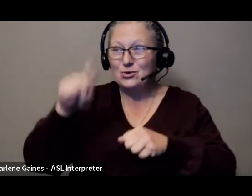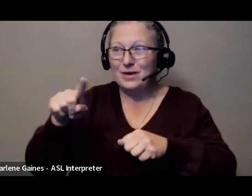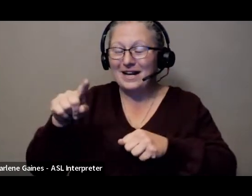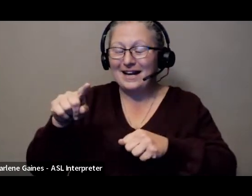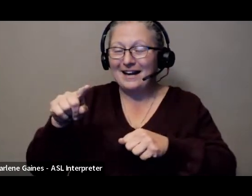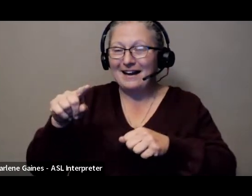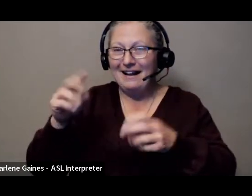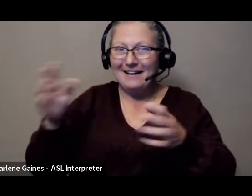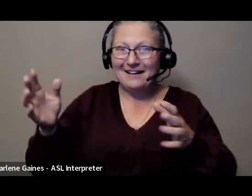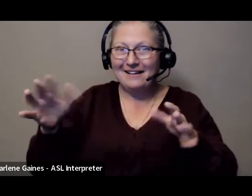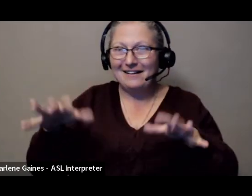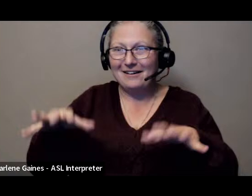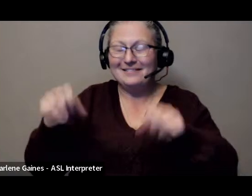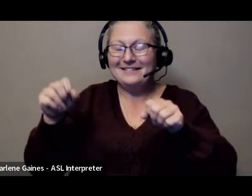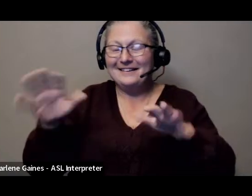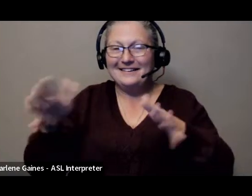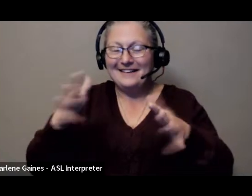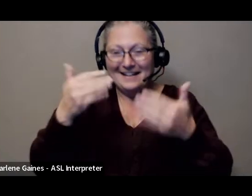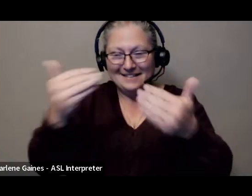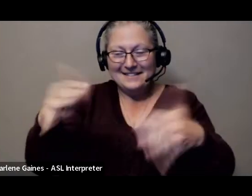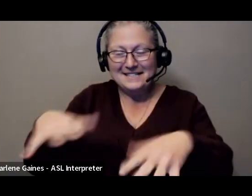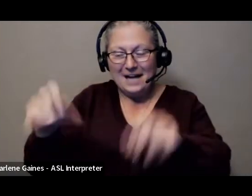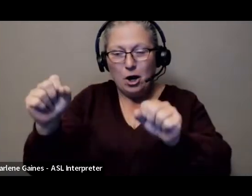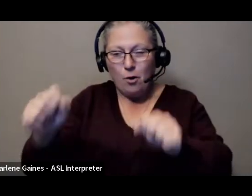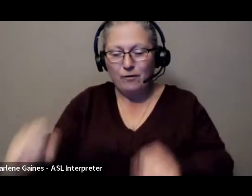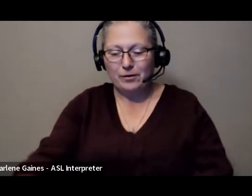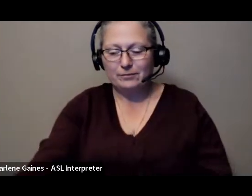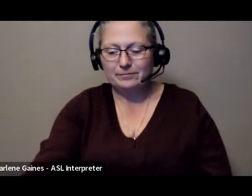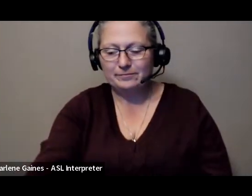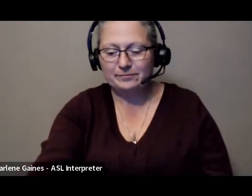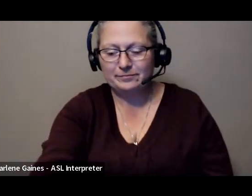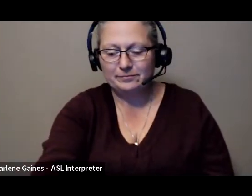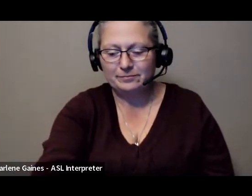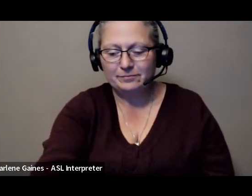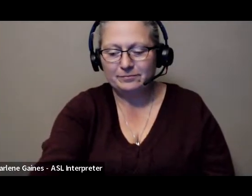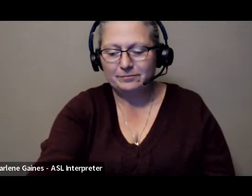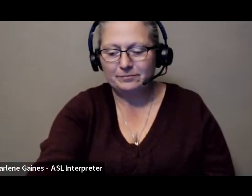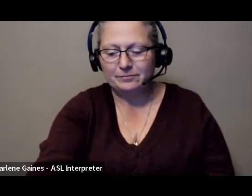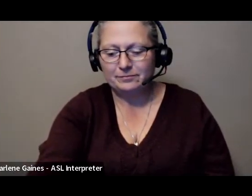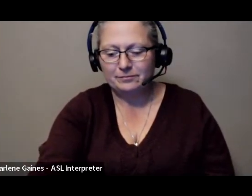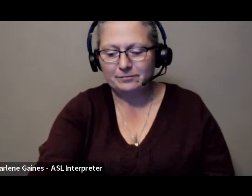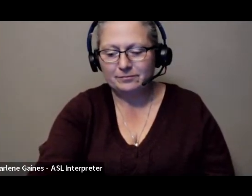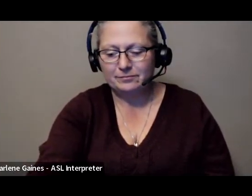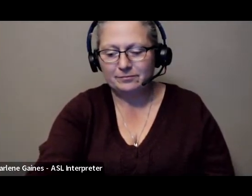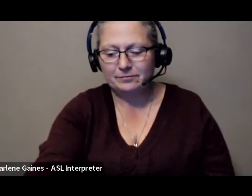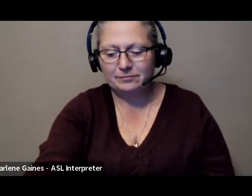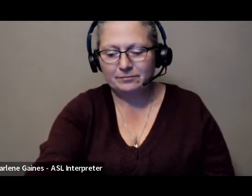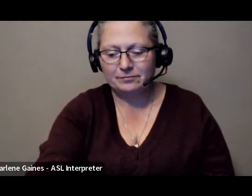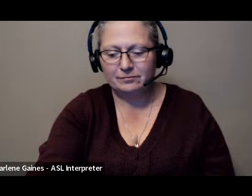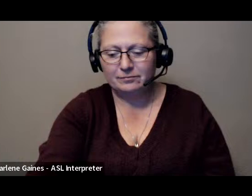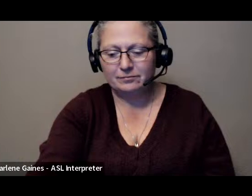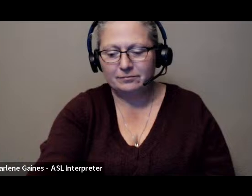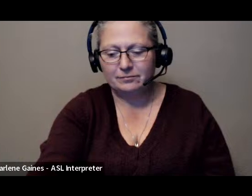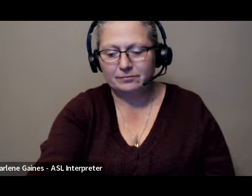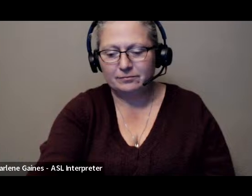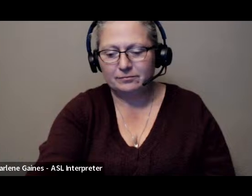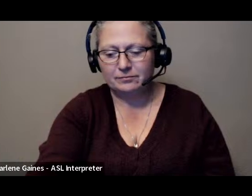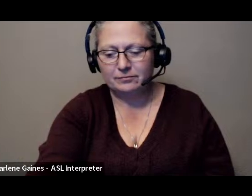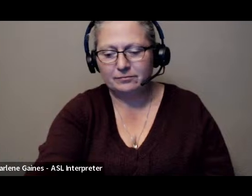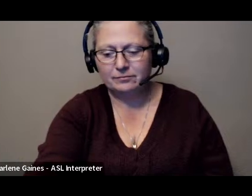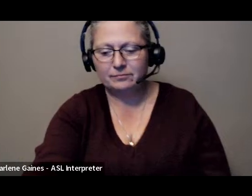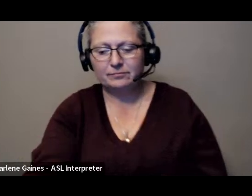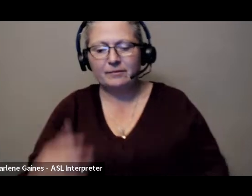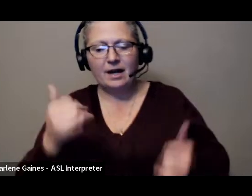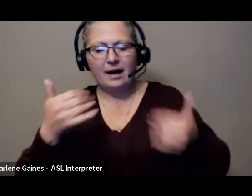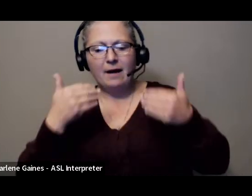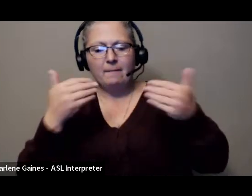take over? Thank you. I was just Okay. Thank you, trustee Lamb. I appreciate that. Okay, we'll move on to public